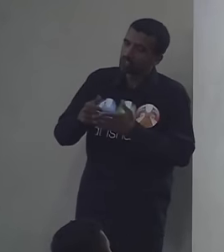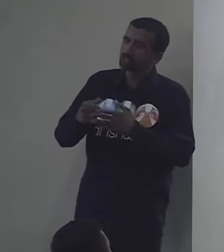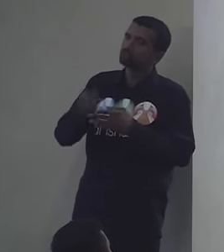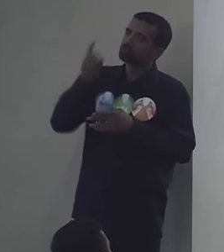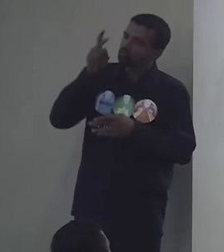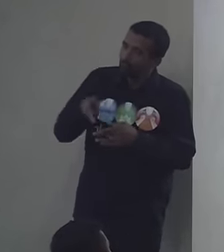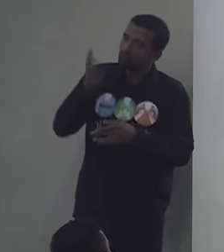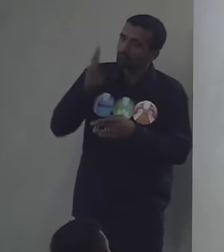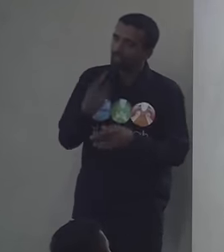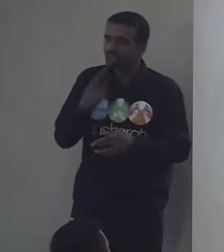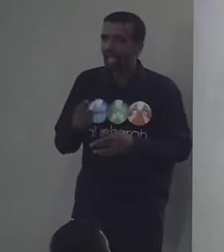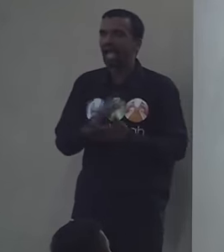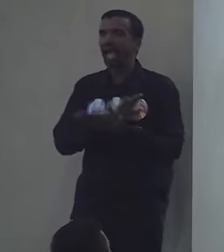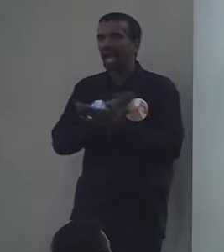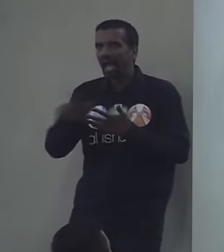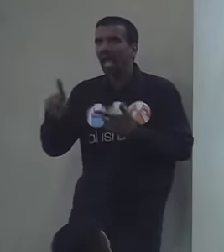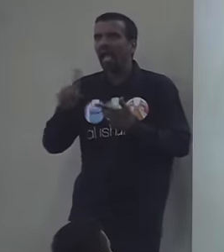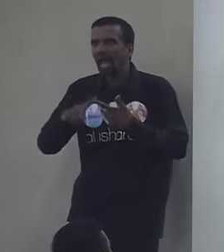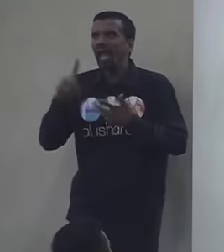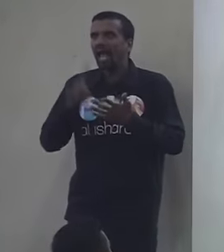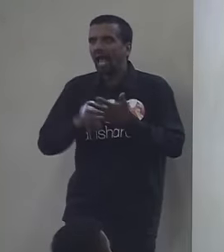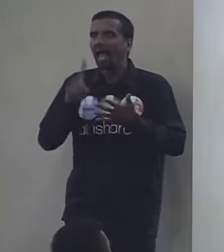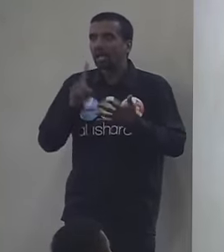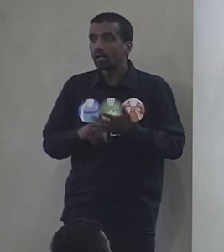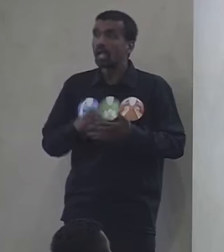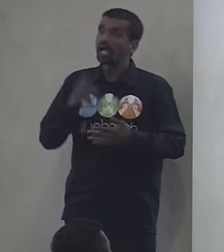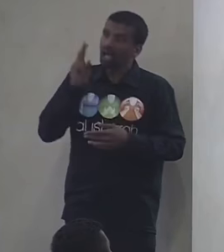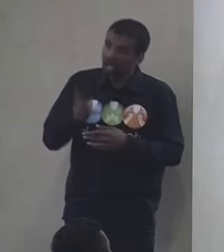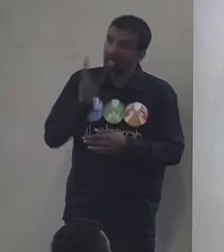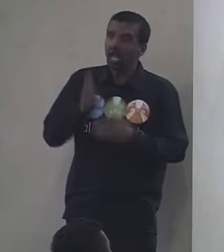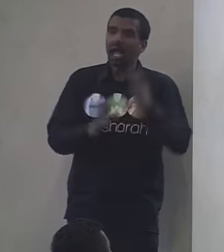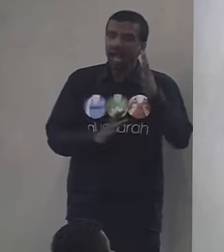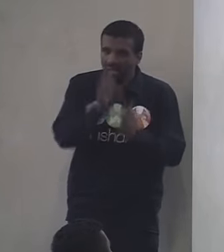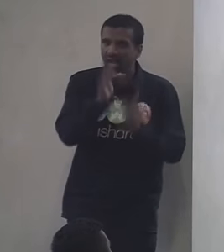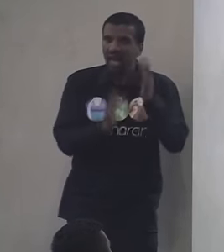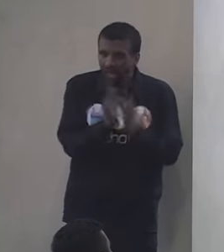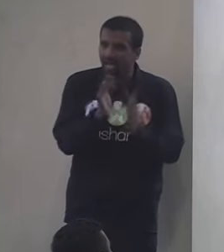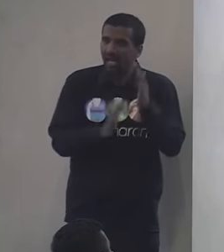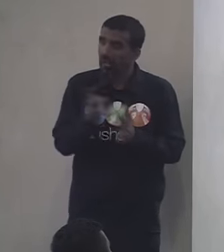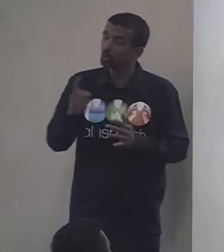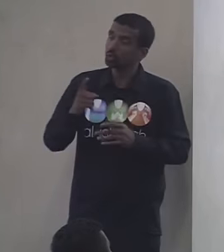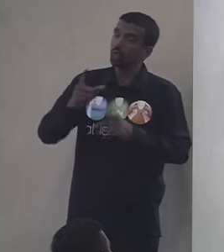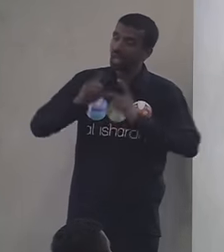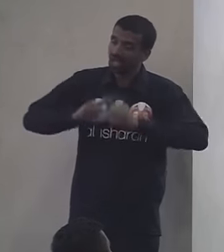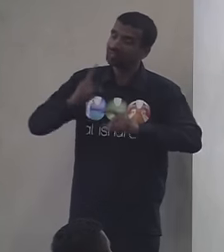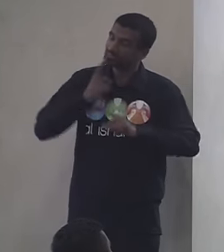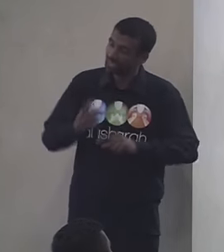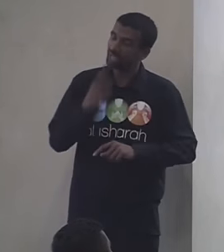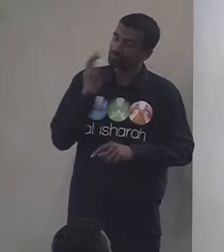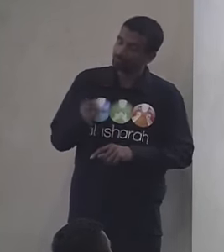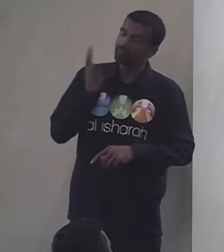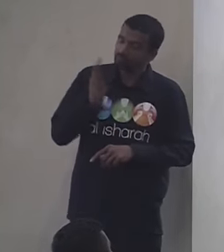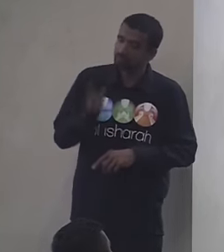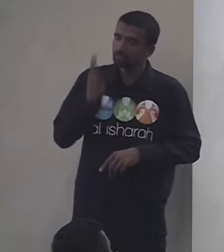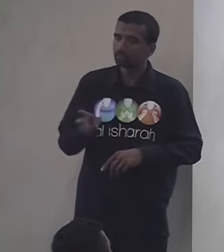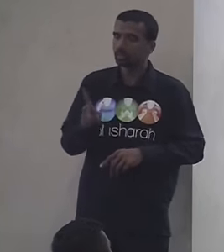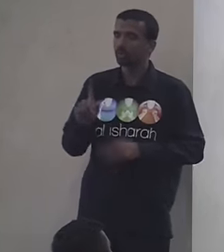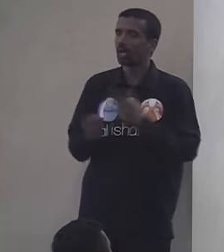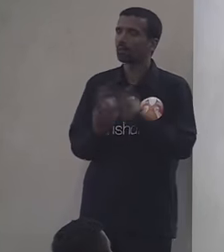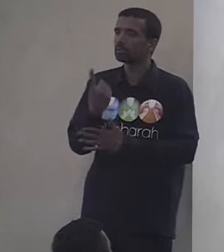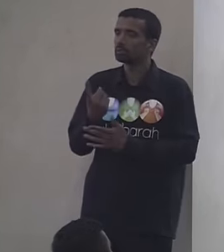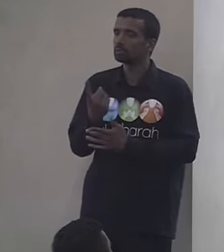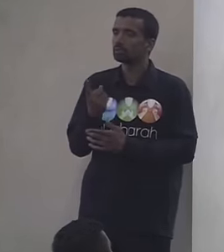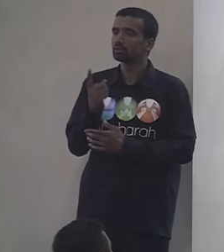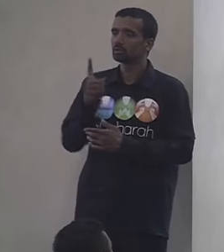casual. They just wouldn't. I'm having a hard time, I'm having a difficult time. Although that's fine, but you know, don't take it any further than that.